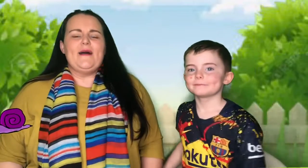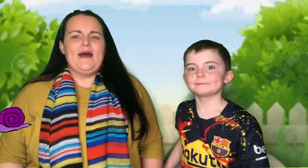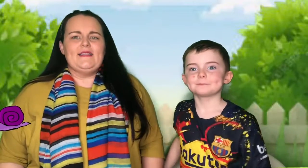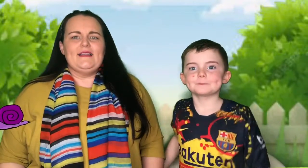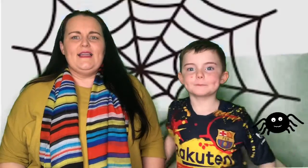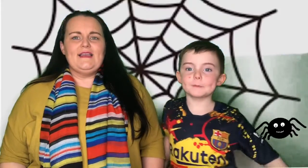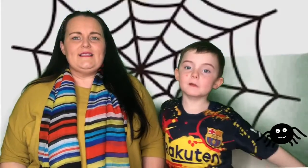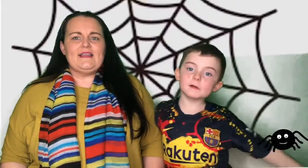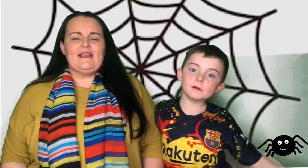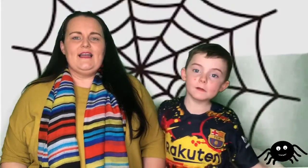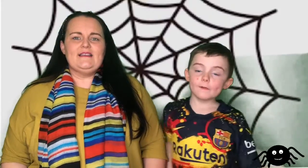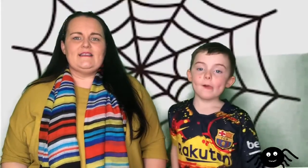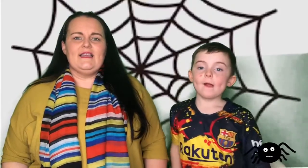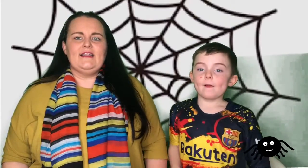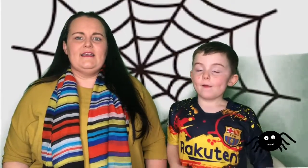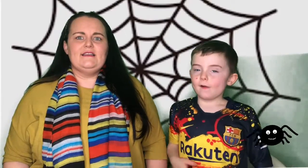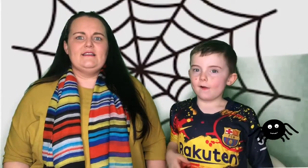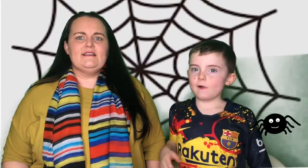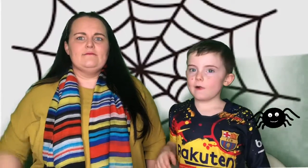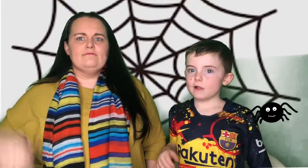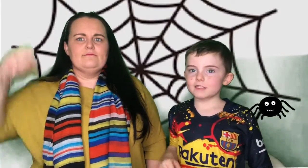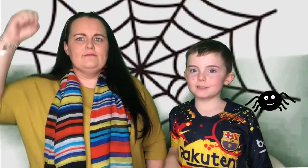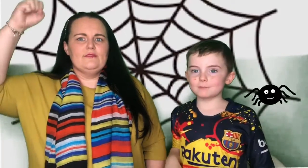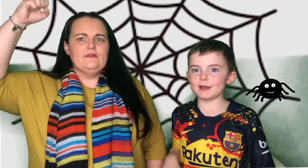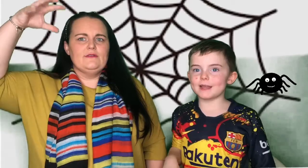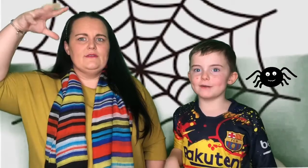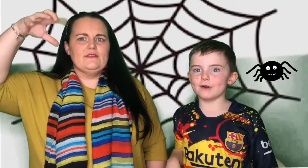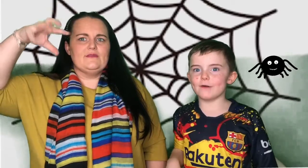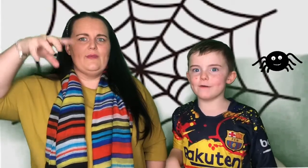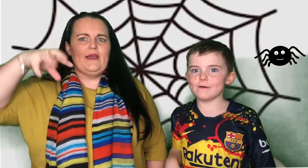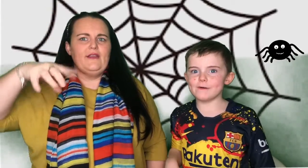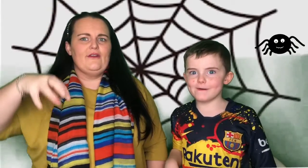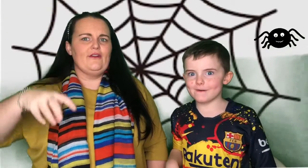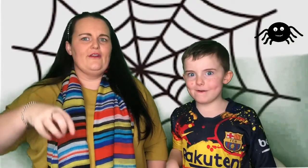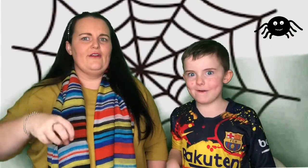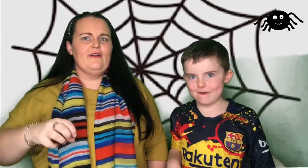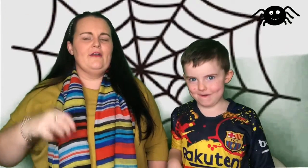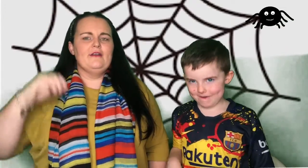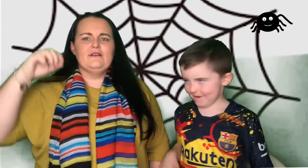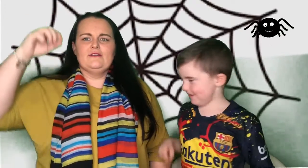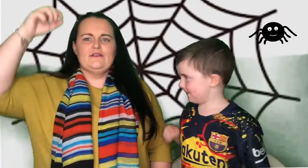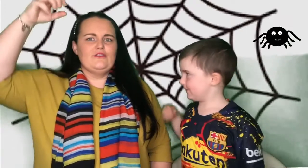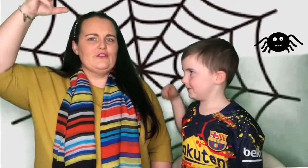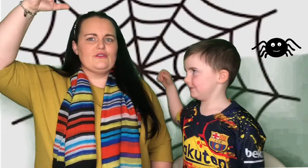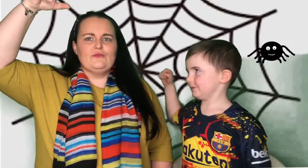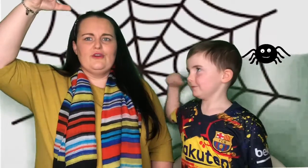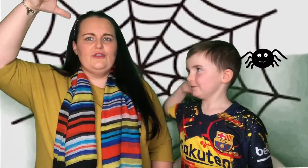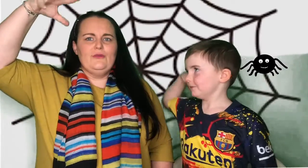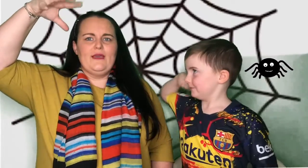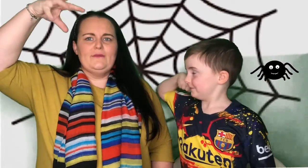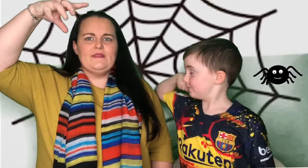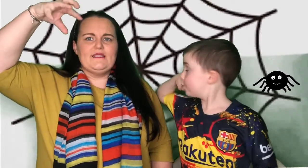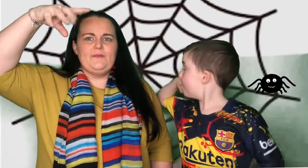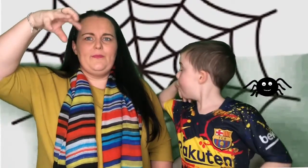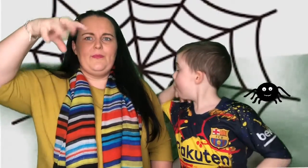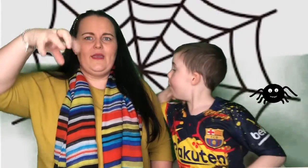And the next and last sign is spider. Spider. So you're just going down the web.